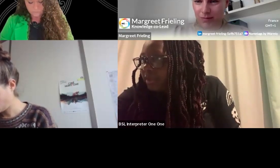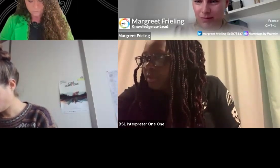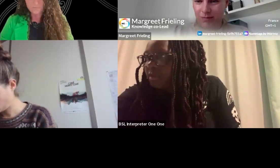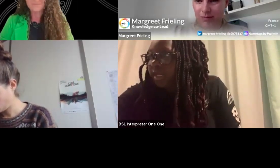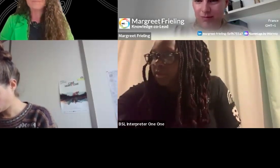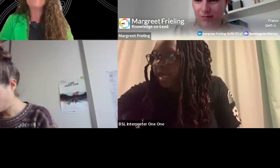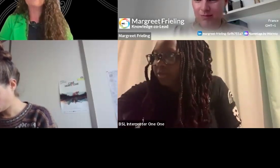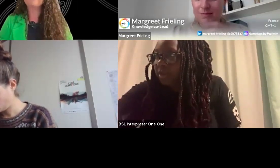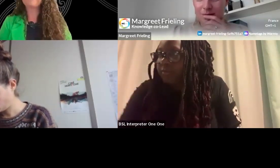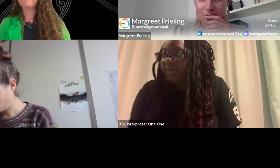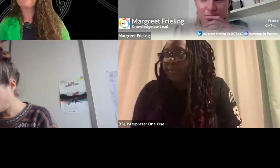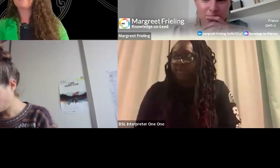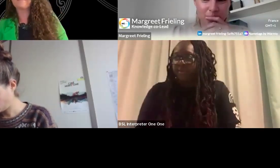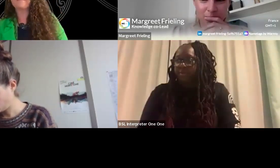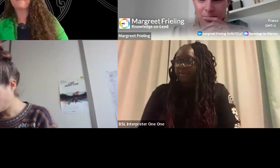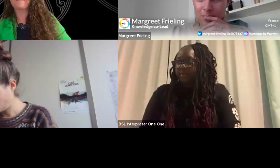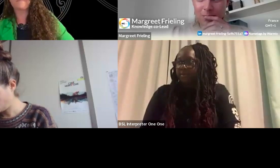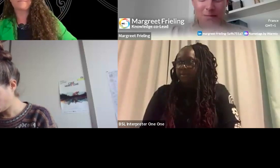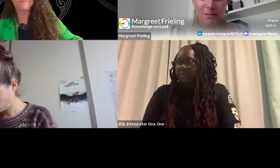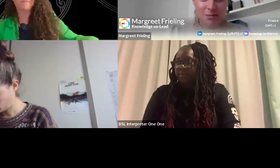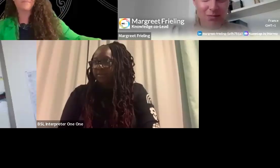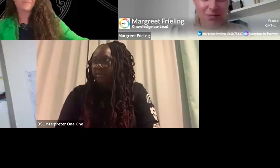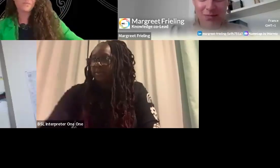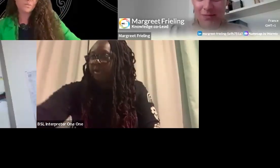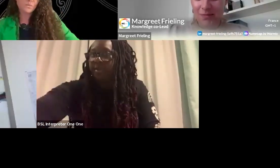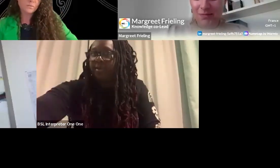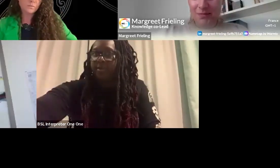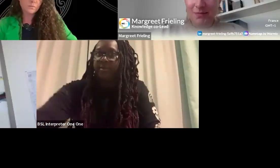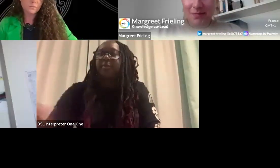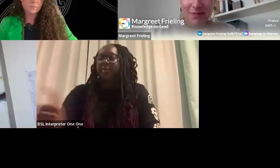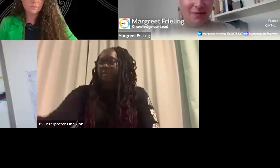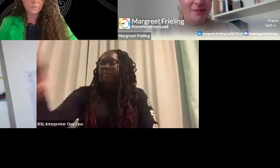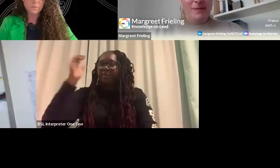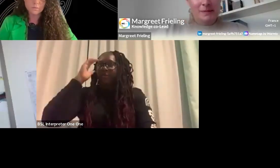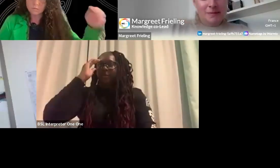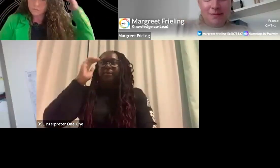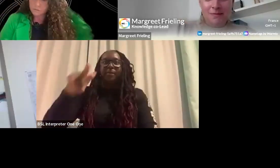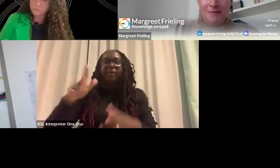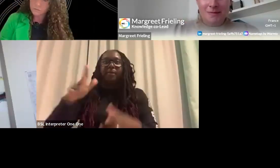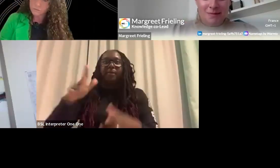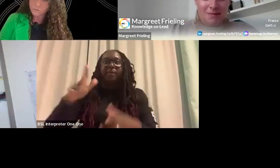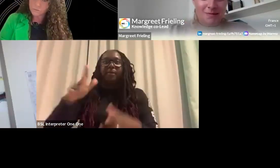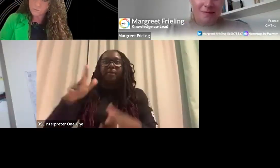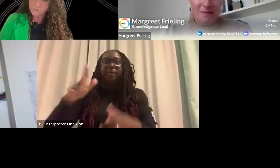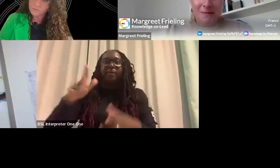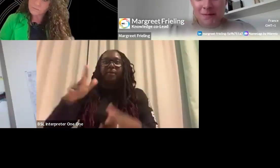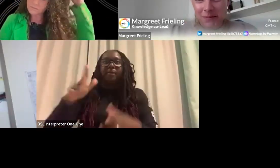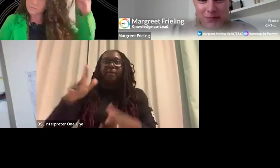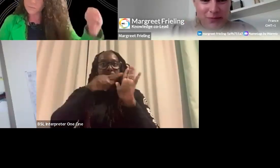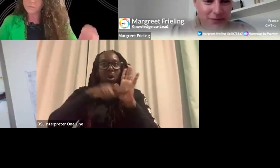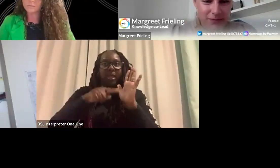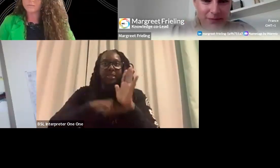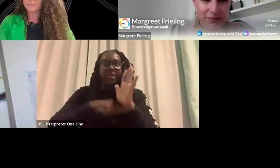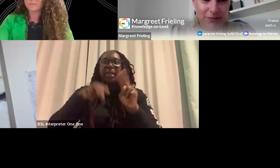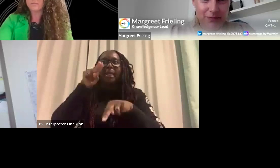Brilliant. I think we'll make a start. Welcome everyone to our session exploring the well-being policy impact assessment for a regenerative